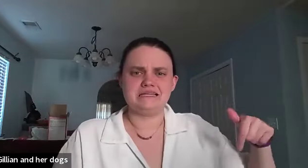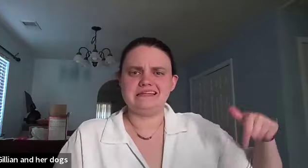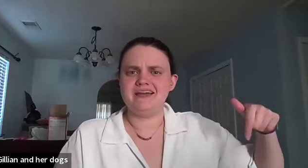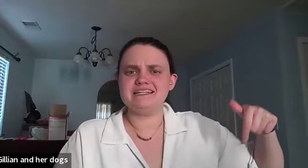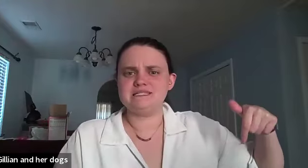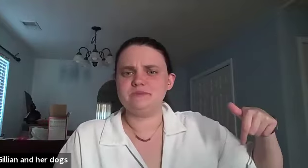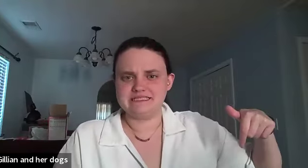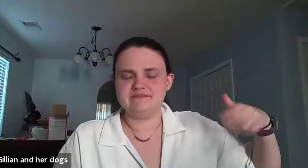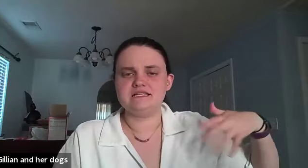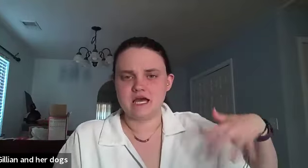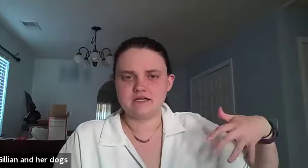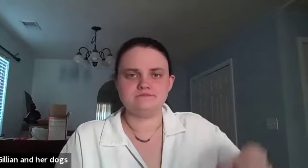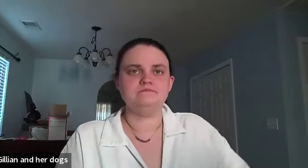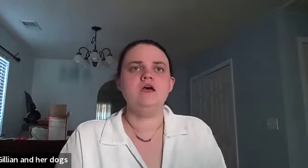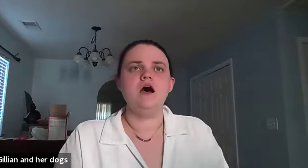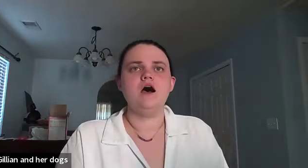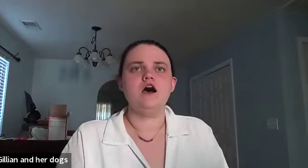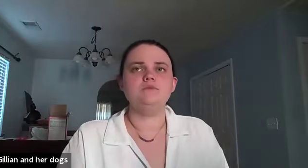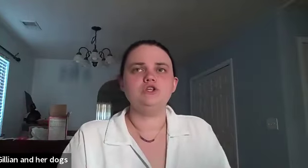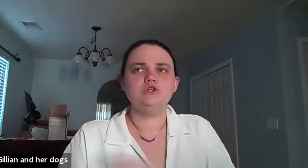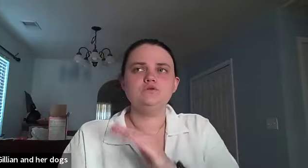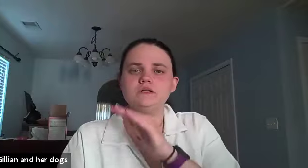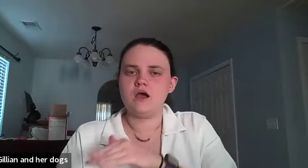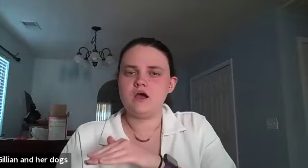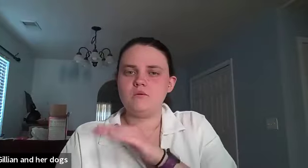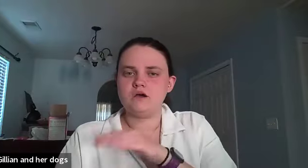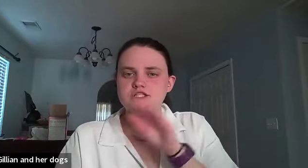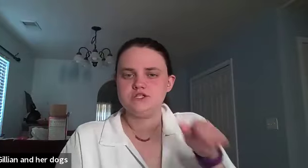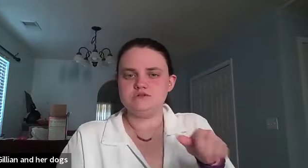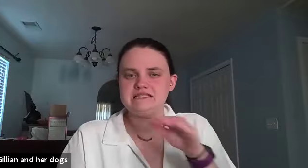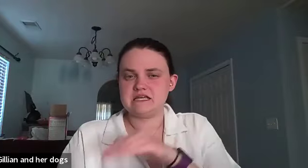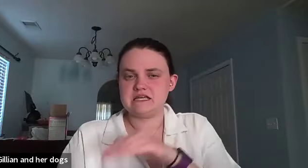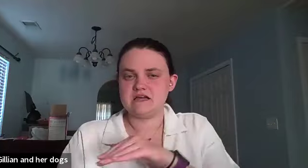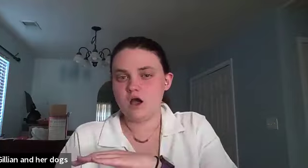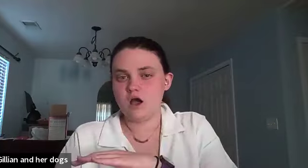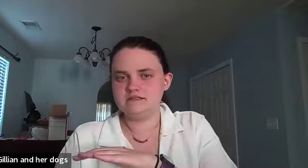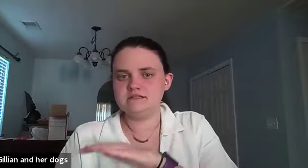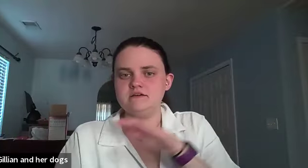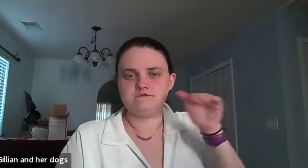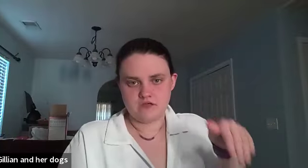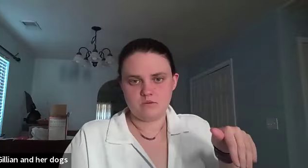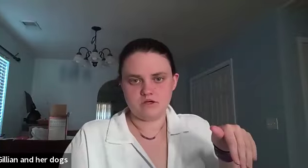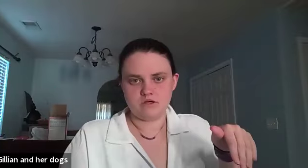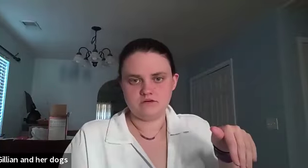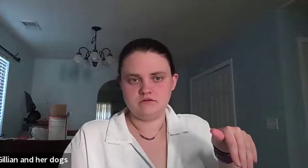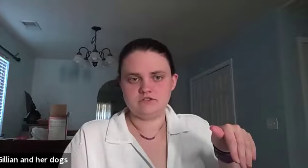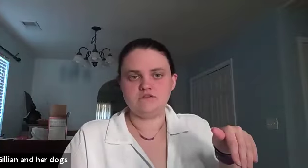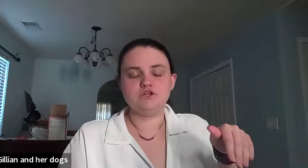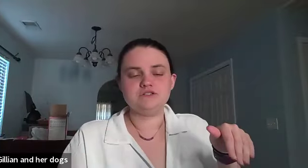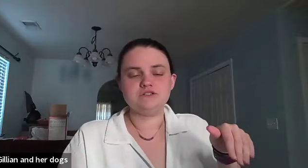hot. Like that is spicy. That is hot, hot. You would not want to use the sign for hot for that one. So if you're